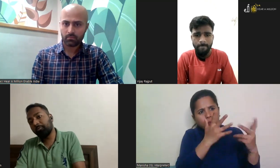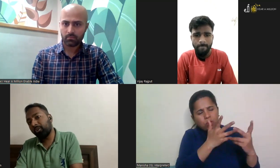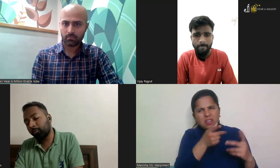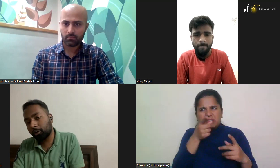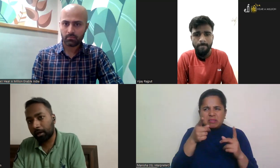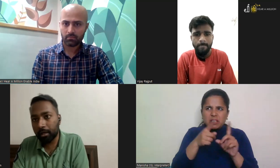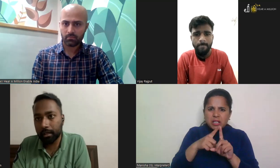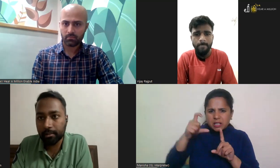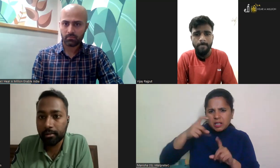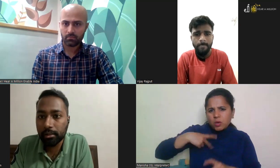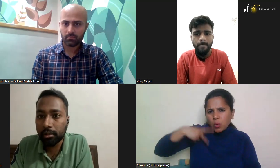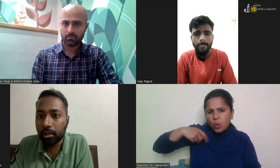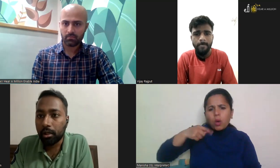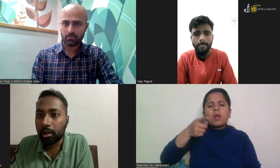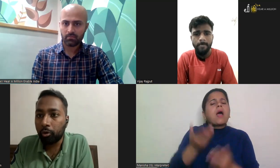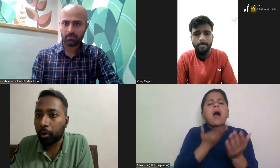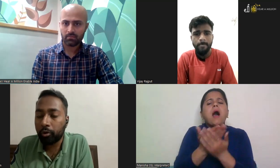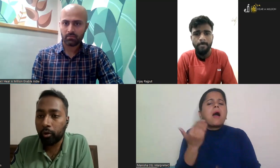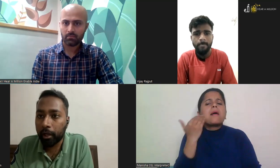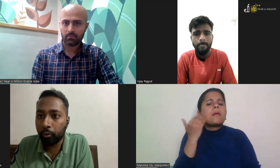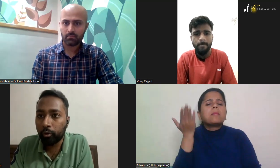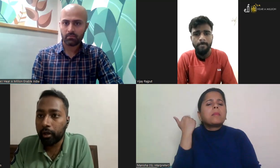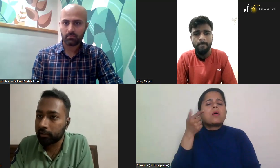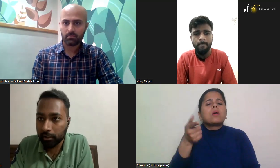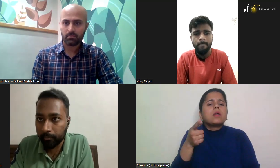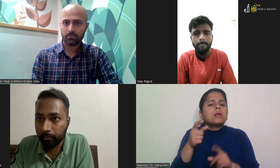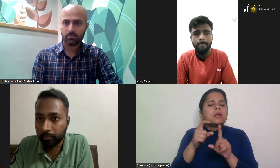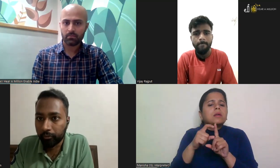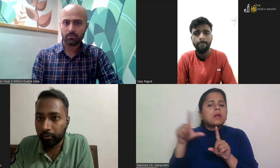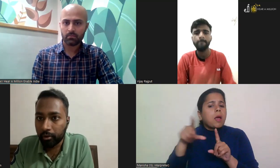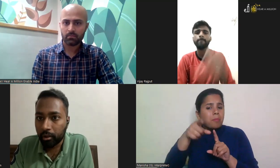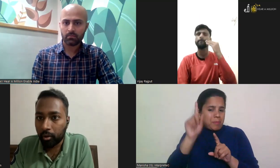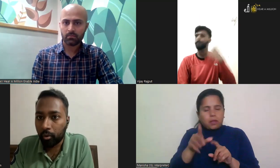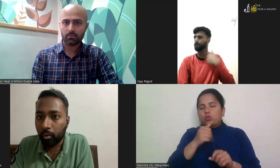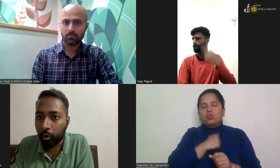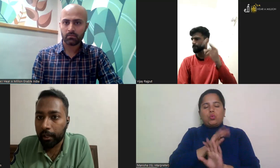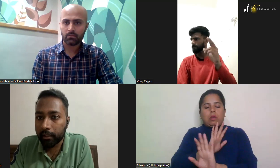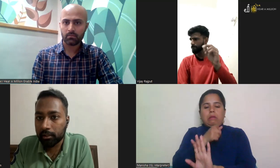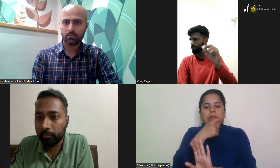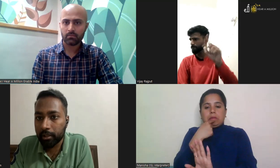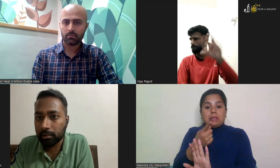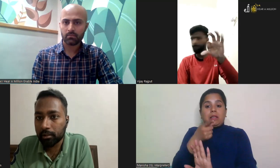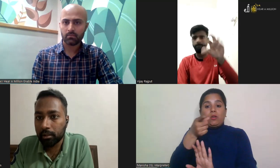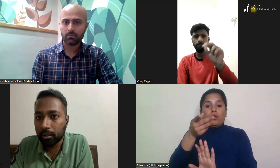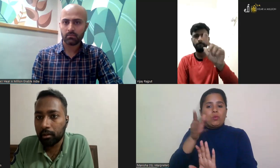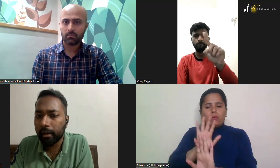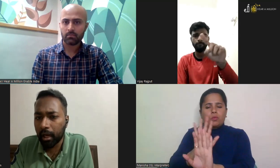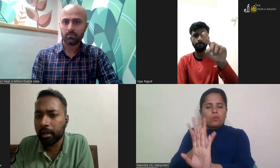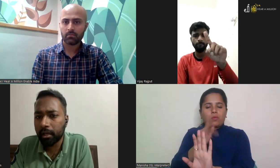When you apply for driving license, you have to give exam, online